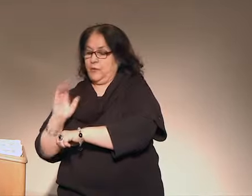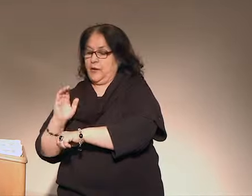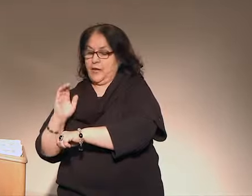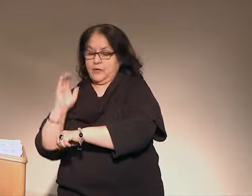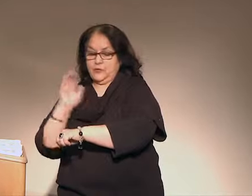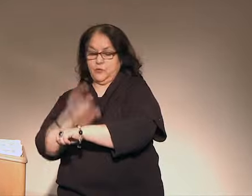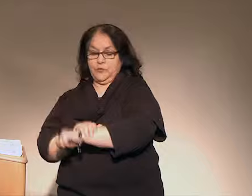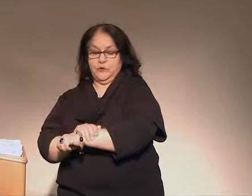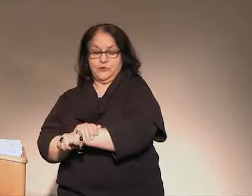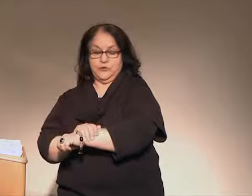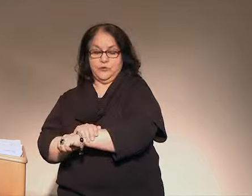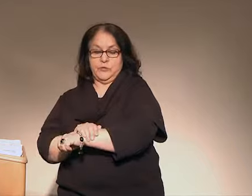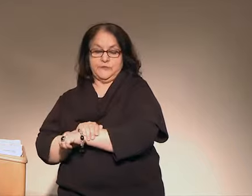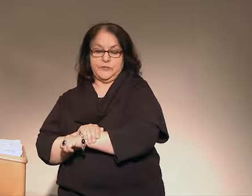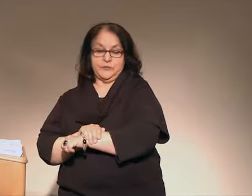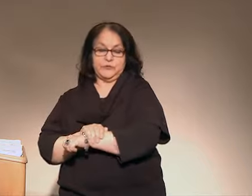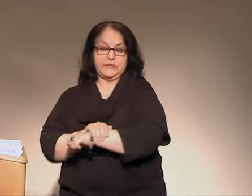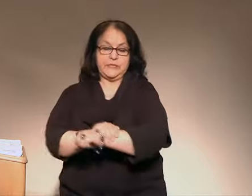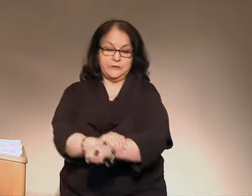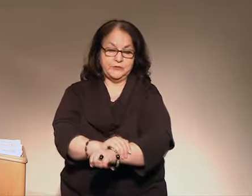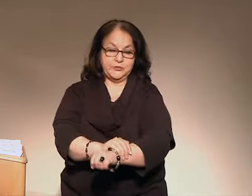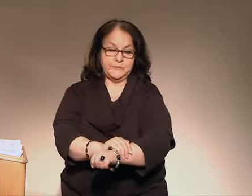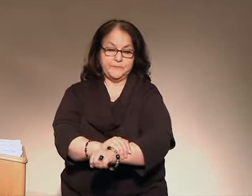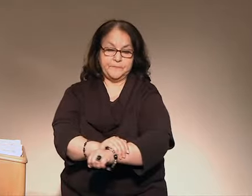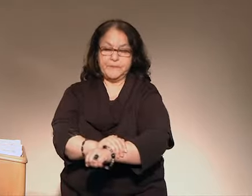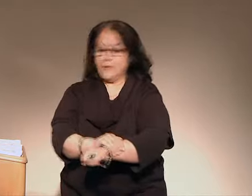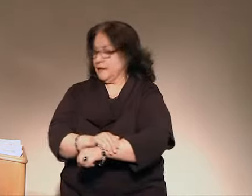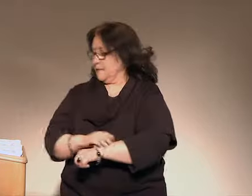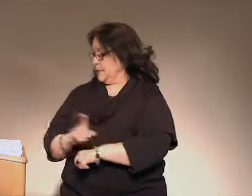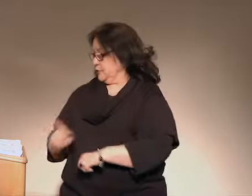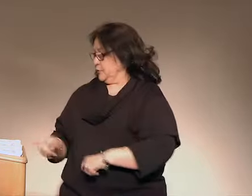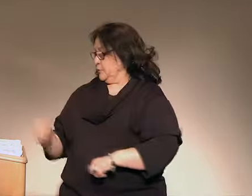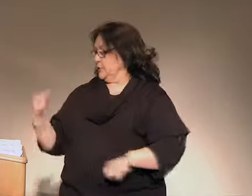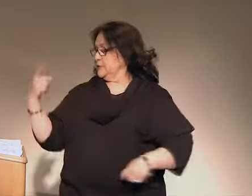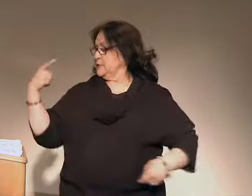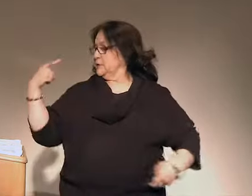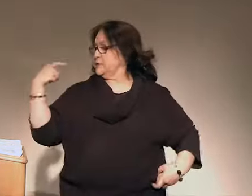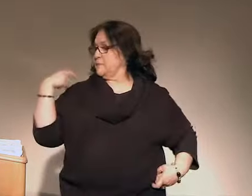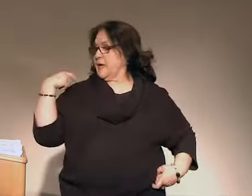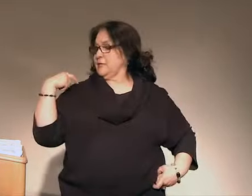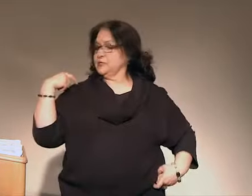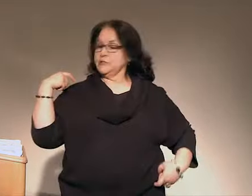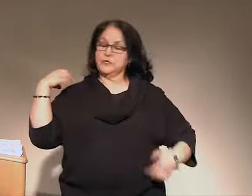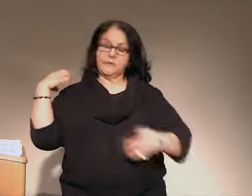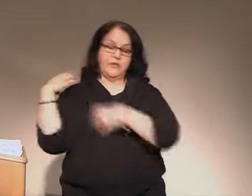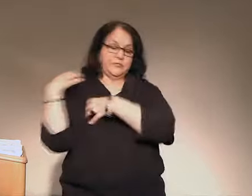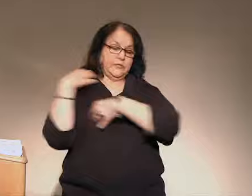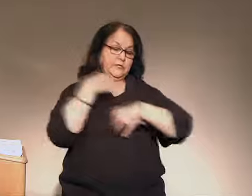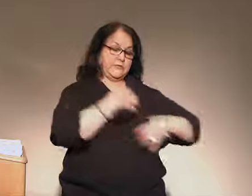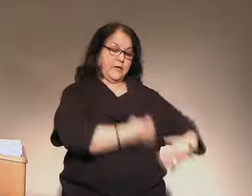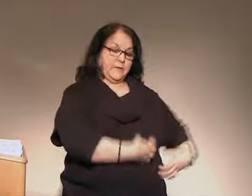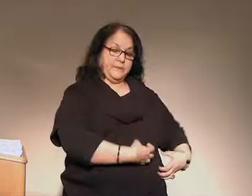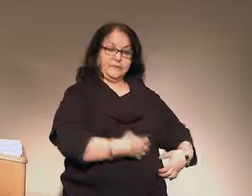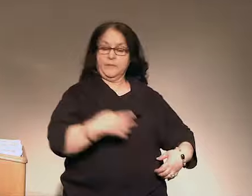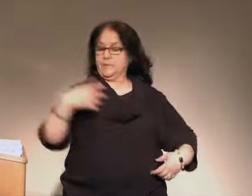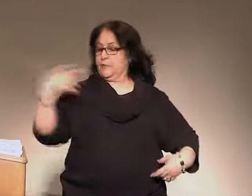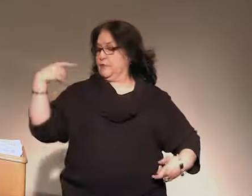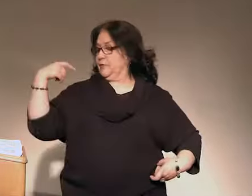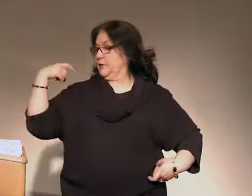right hand is holding on to your left hand. So this is English. The next one is Spanish, and imagine again a sarape that they might be wearing.